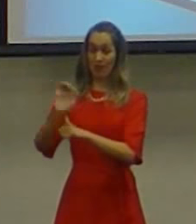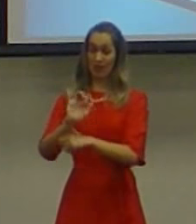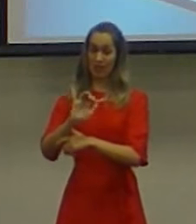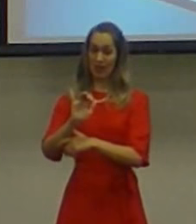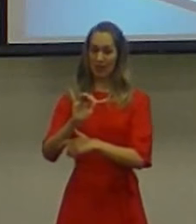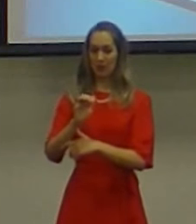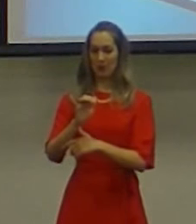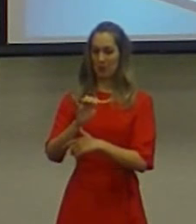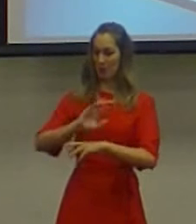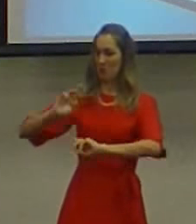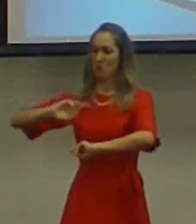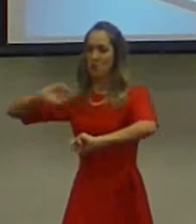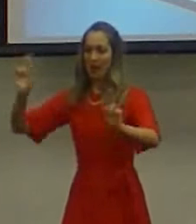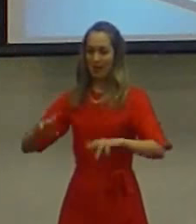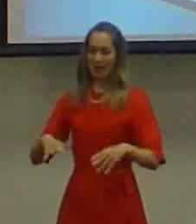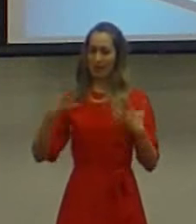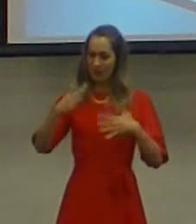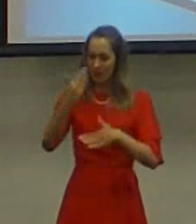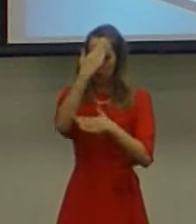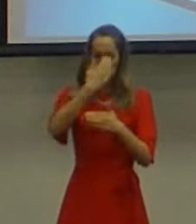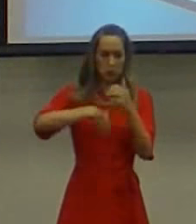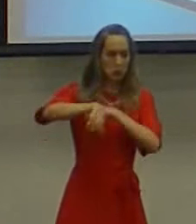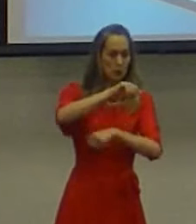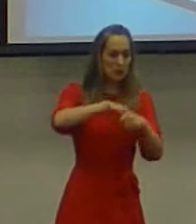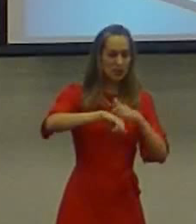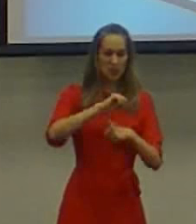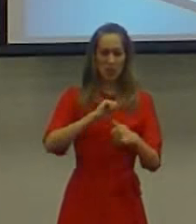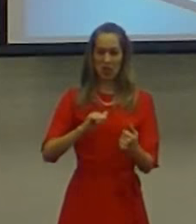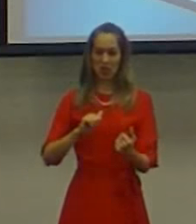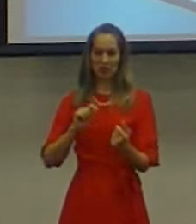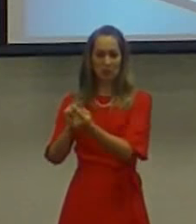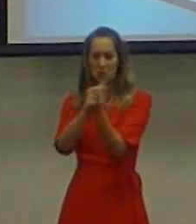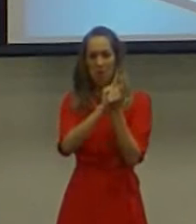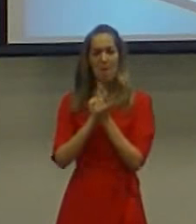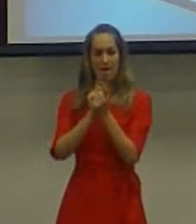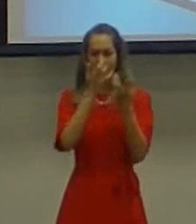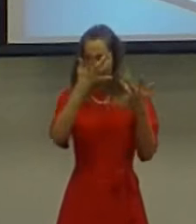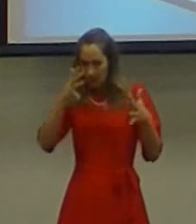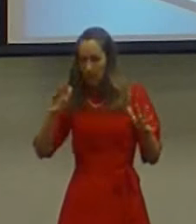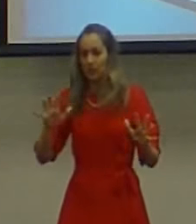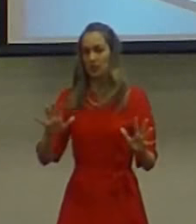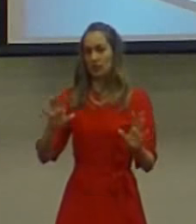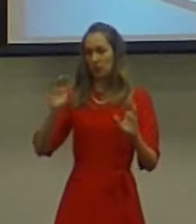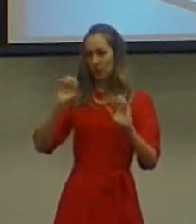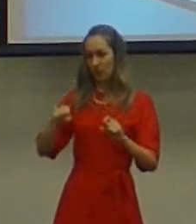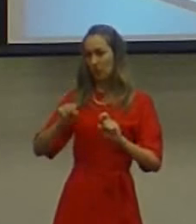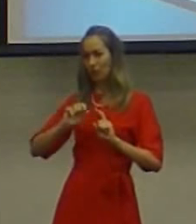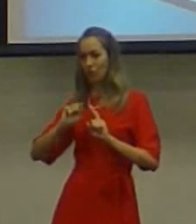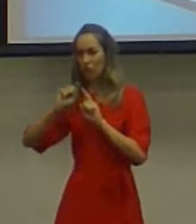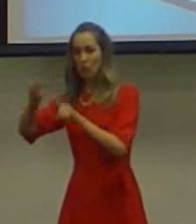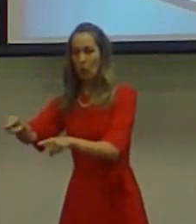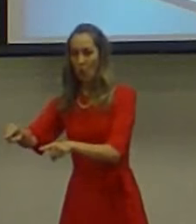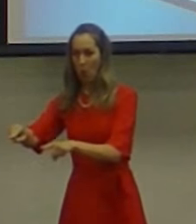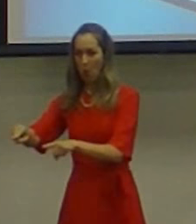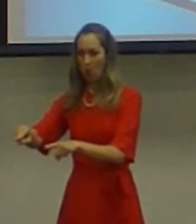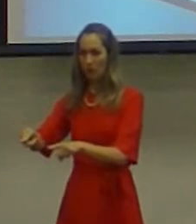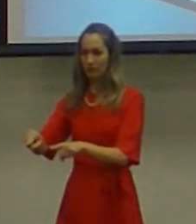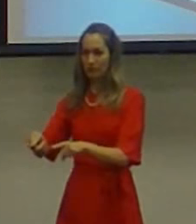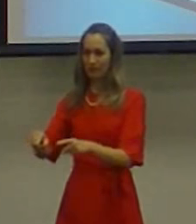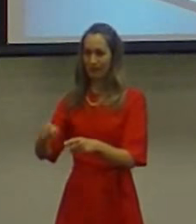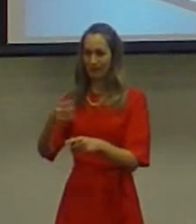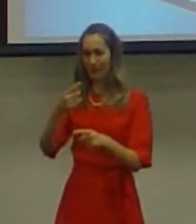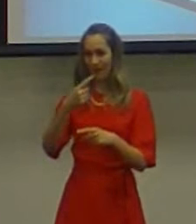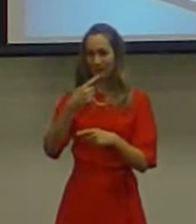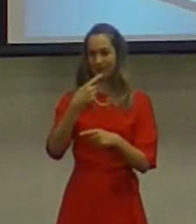hit the ground running. We already knew each other. We had broken the ice with each other, so we could kind of realize we're going here with the same